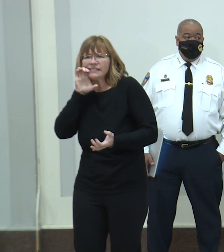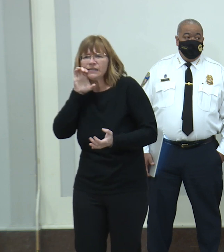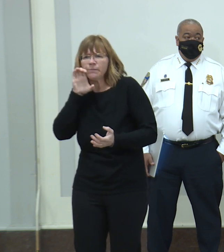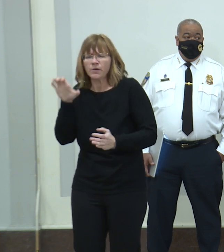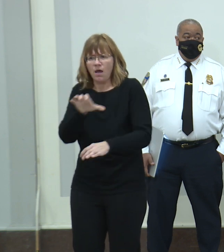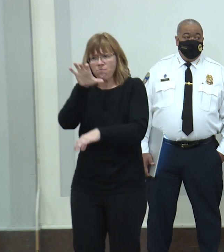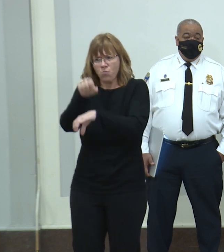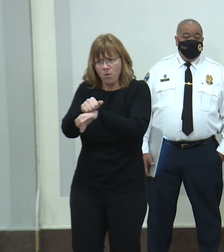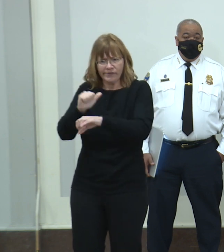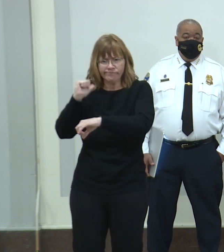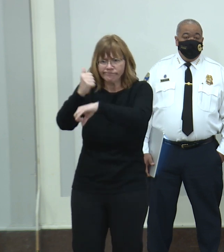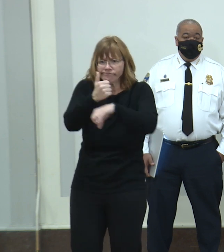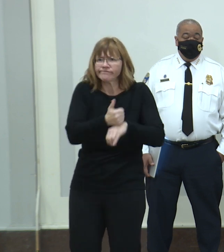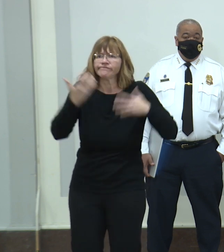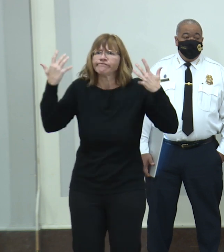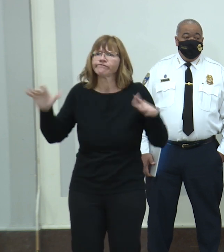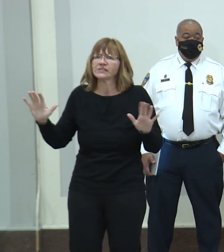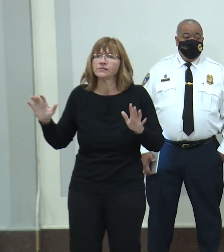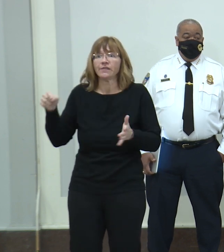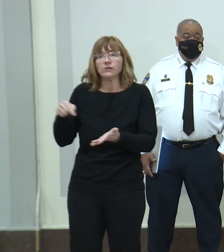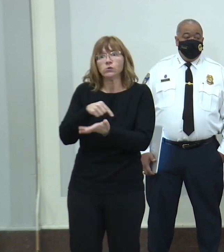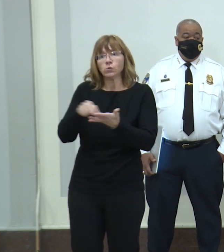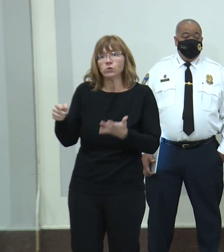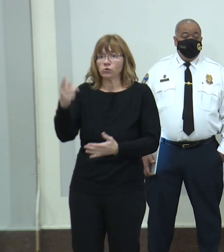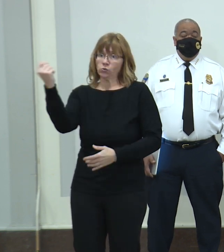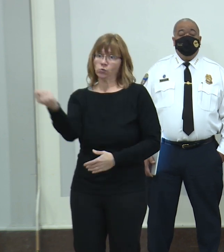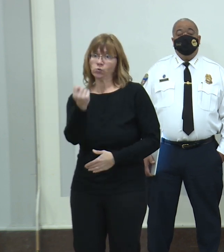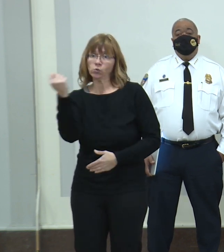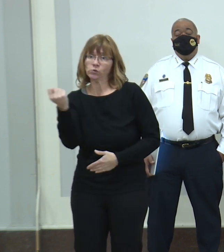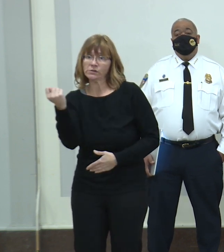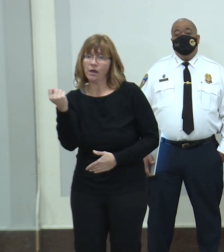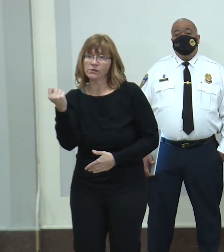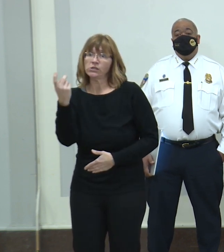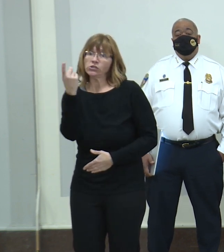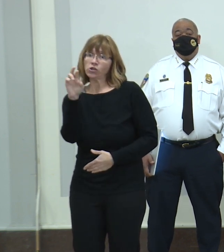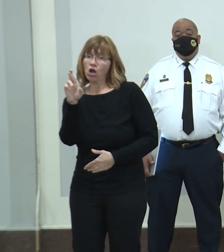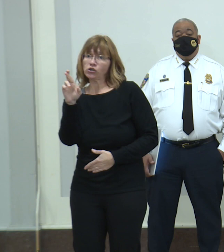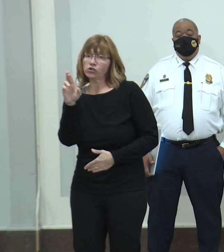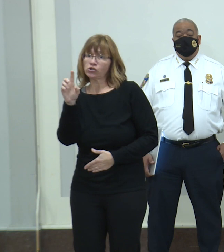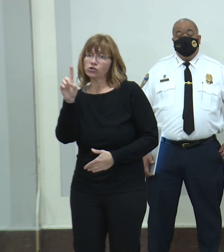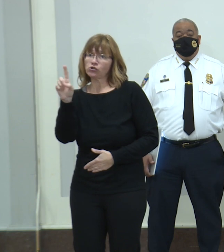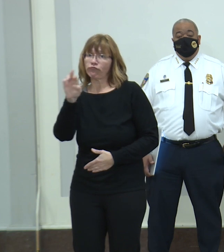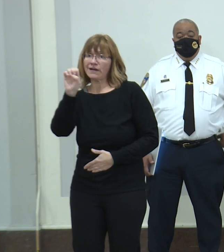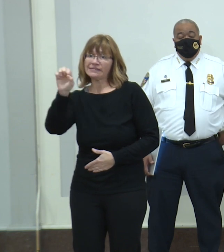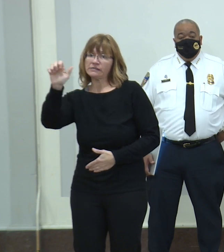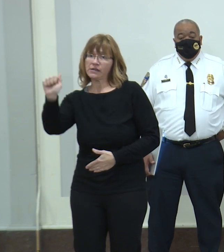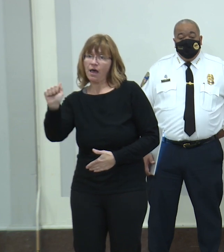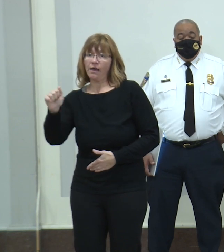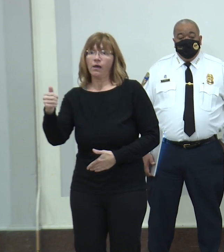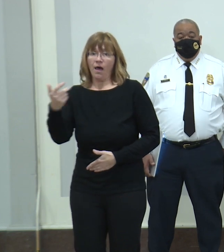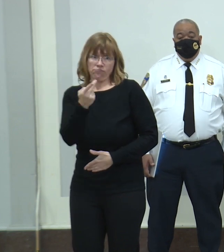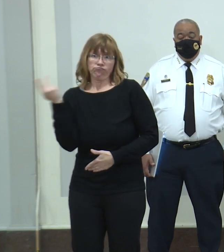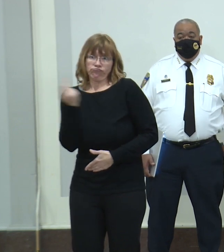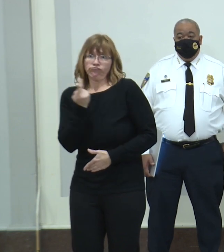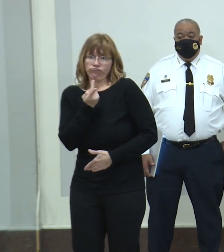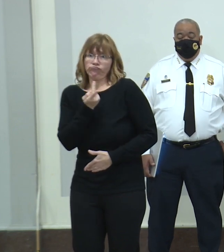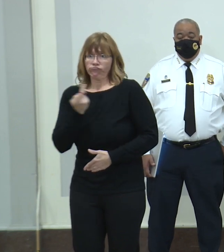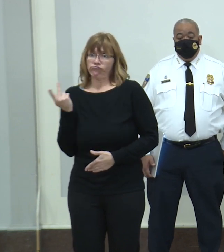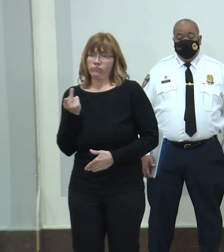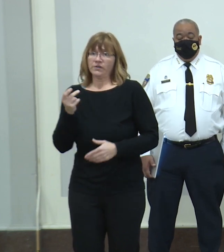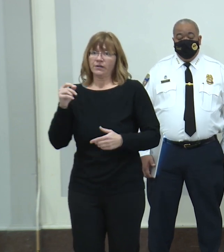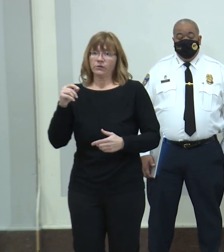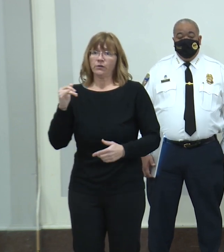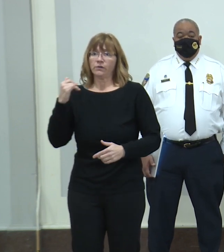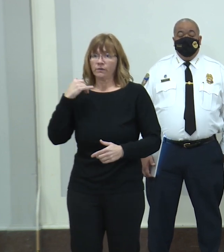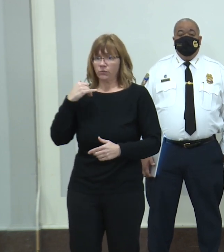week, on Tuesday, Dr. DeRaza and I hosted a telephone town hall for older adults. We reached over 3,000